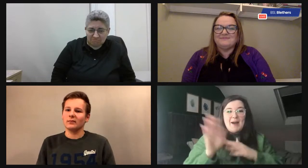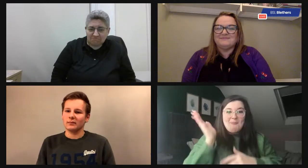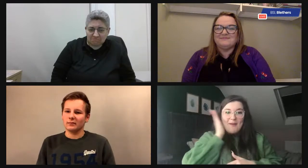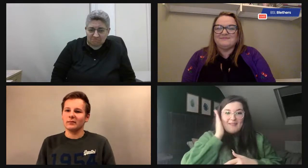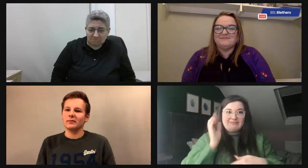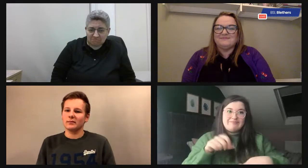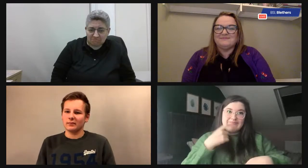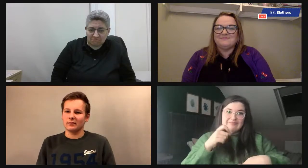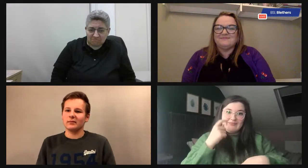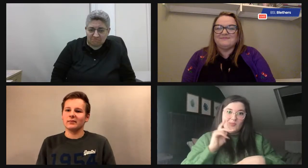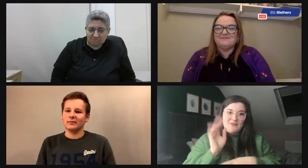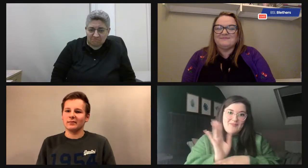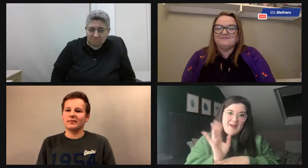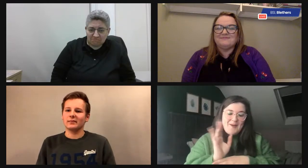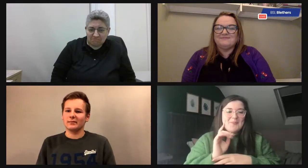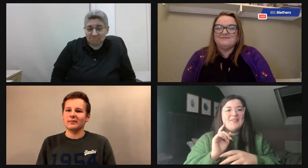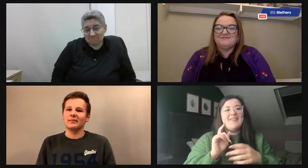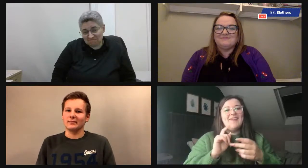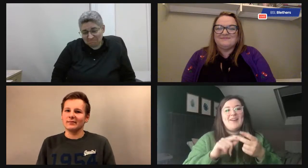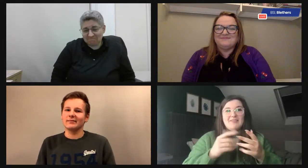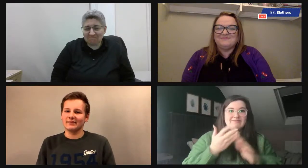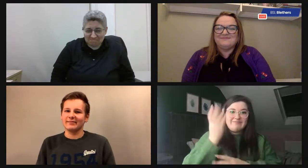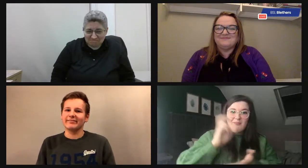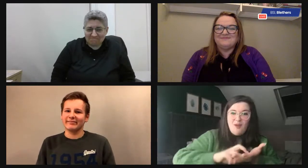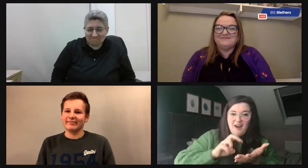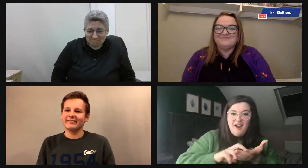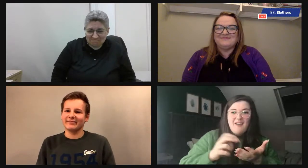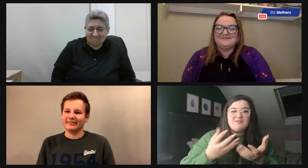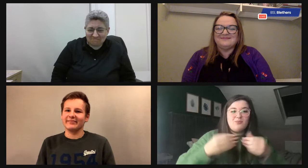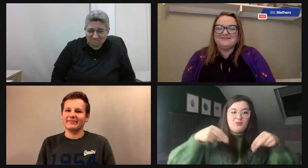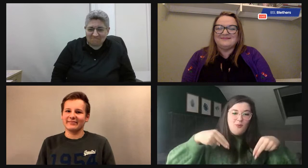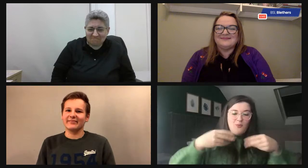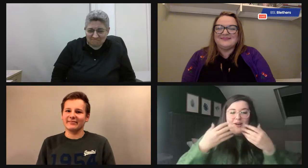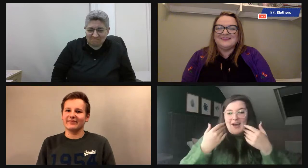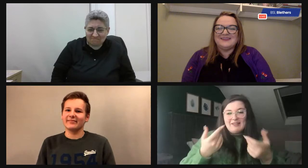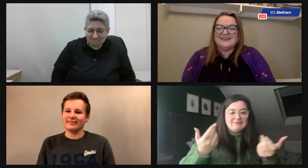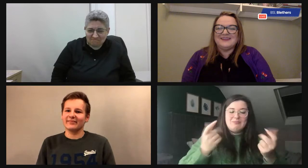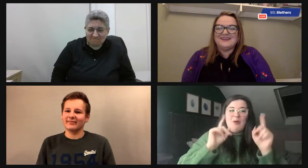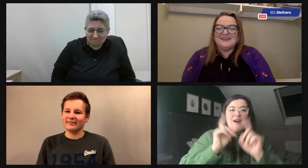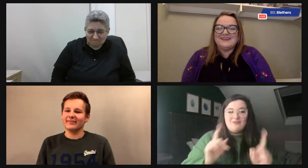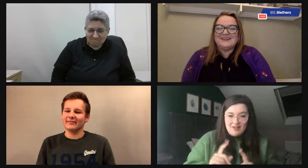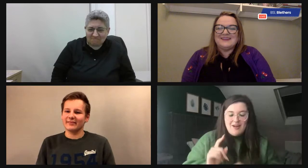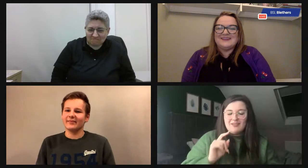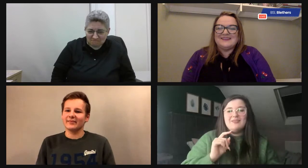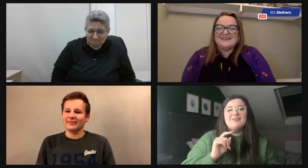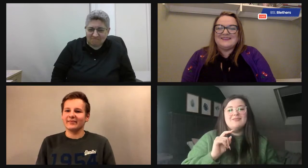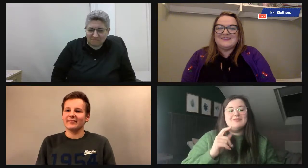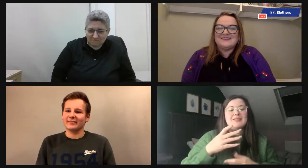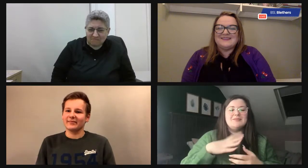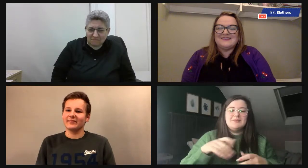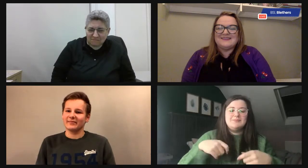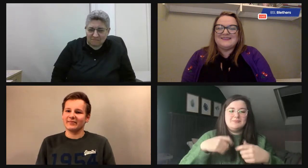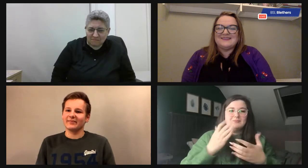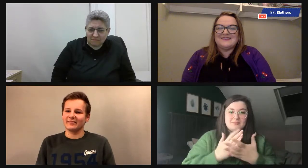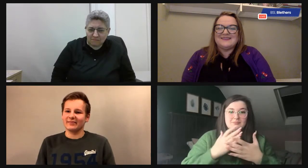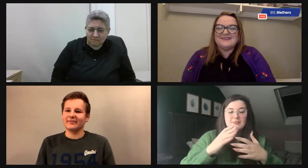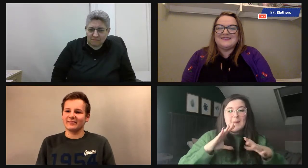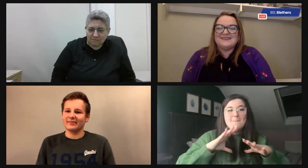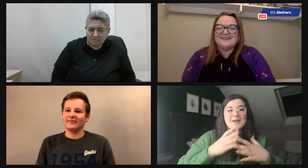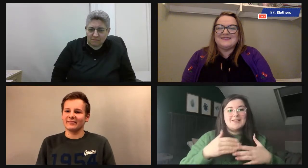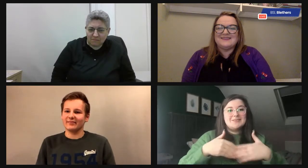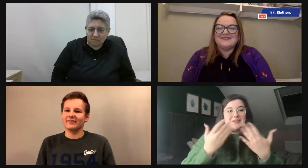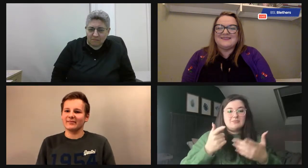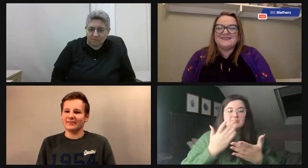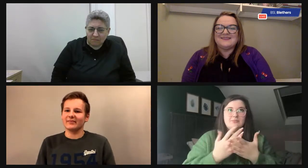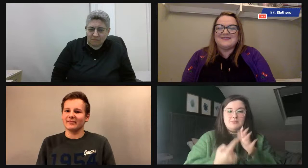off. Treat yourself, do the things you love. Cook, bake, watch a film, lie in bed, watch the telly, take the dog for a